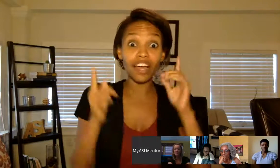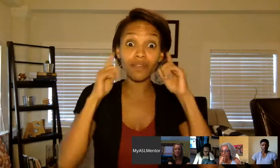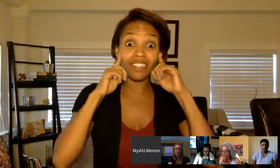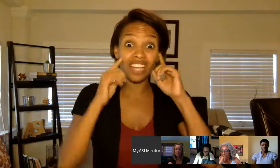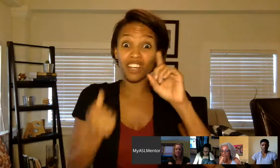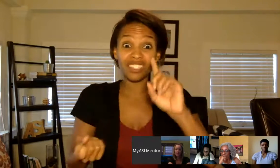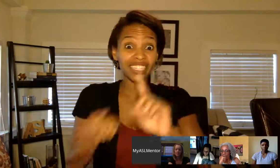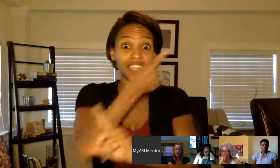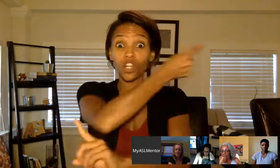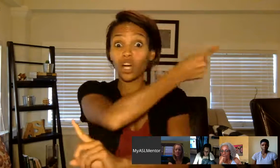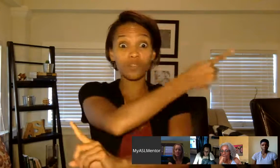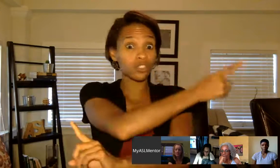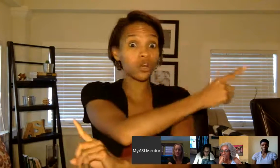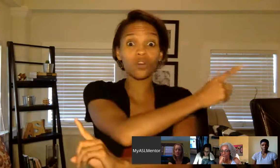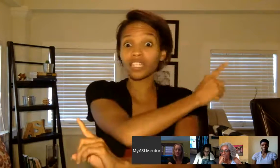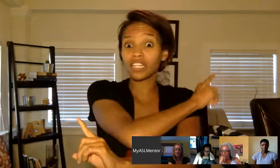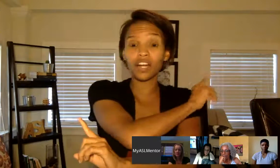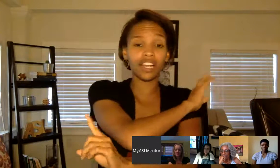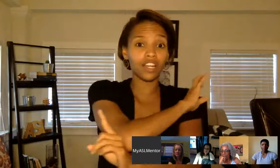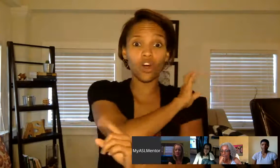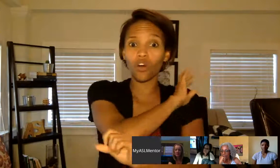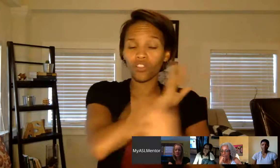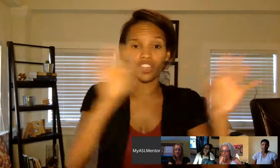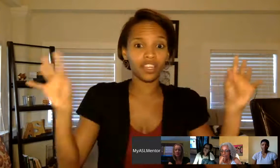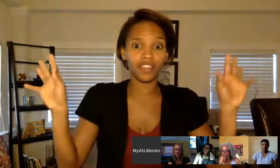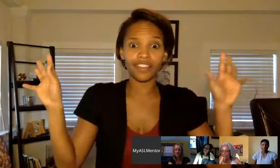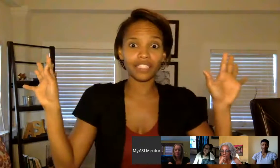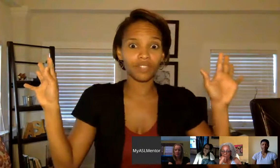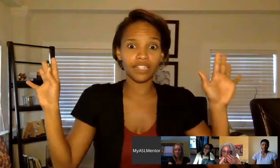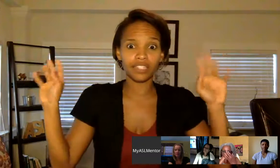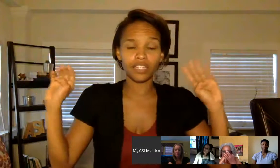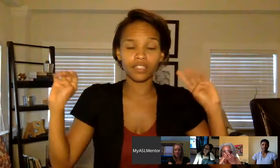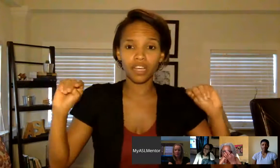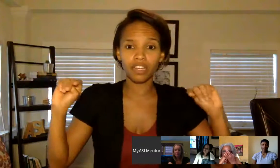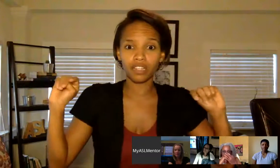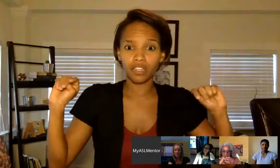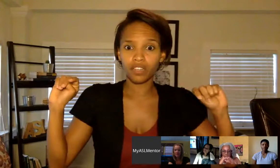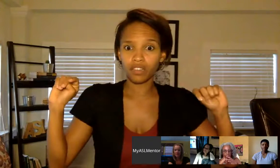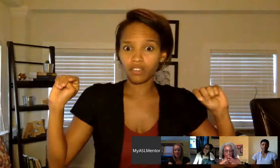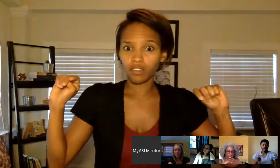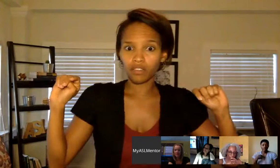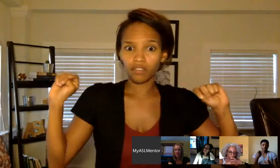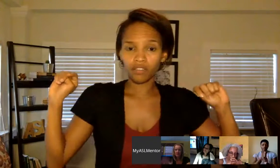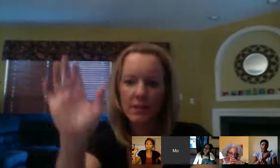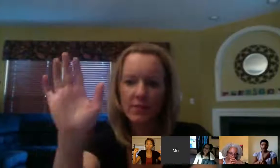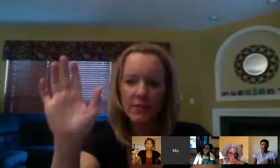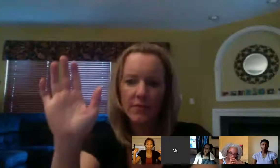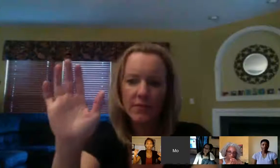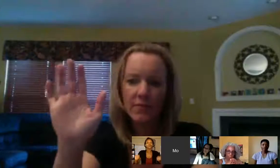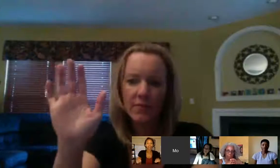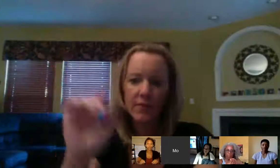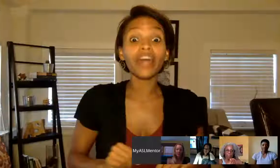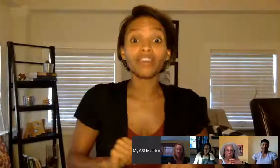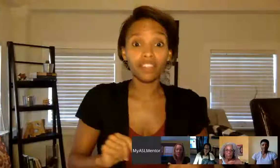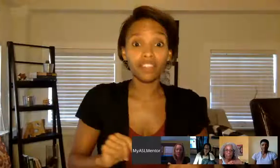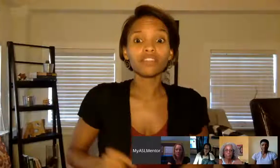was anybody else thinking, no, I was totally not at all thinking that that's what that sentence meant? No. Okay.